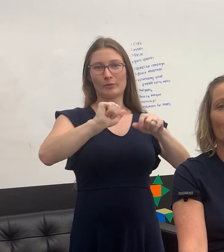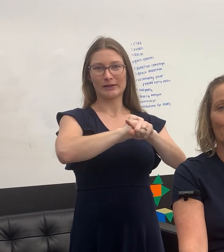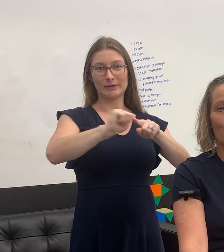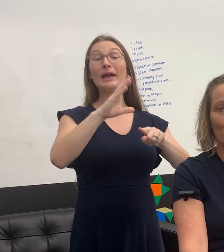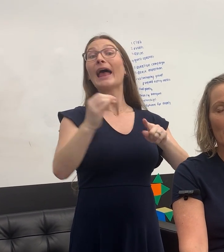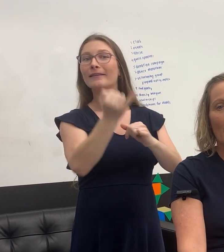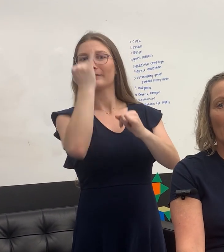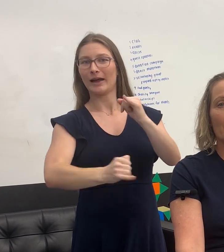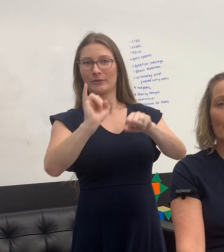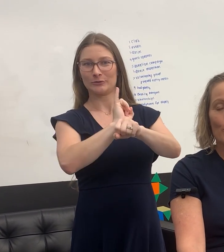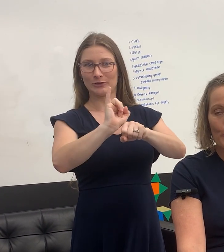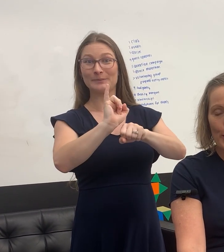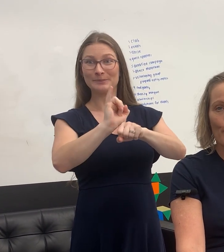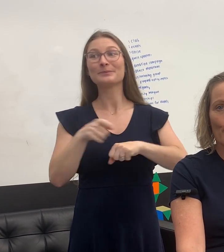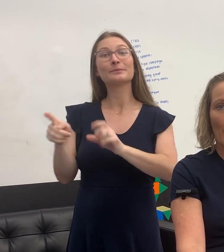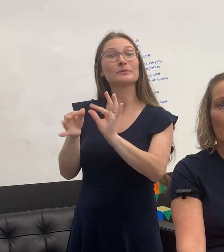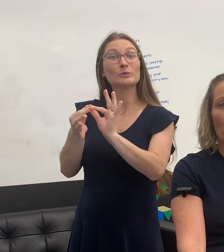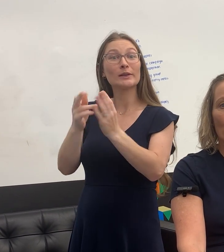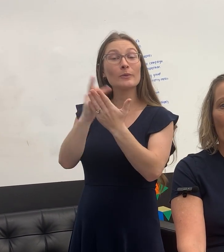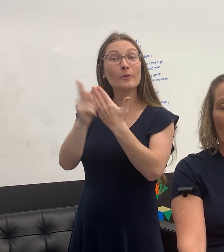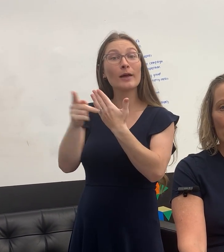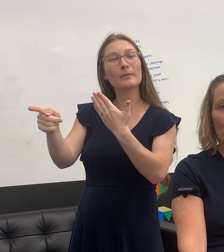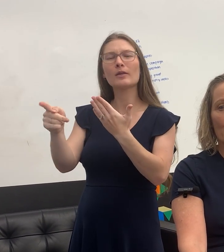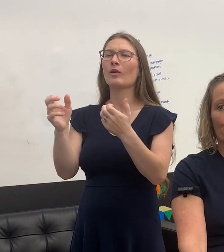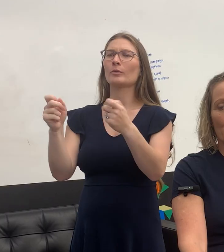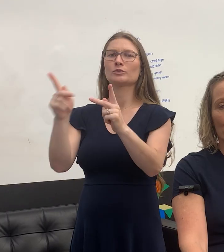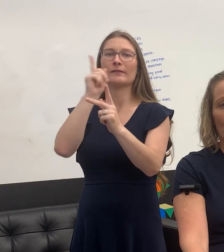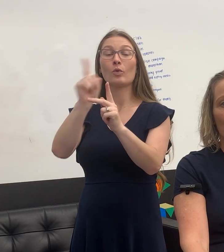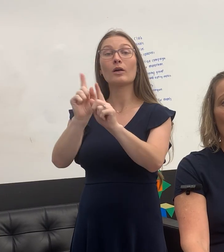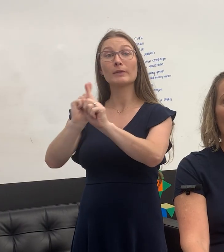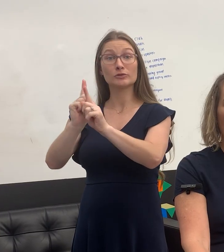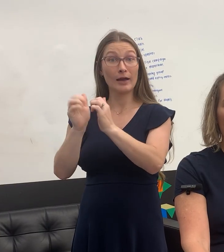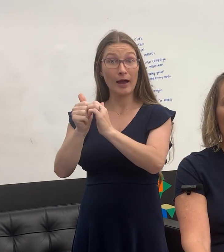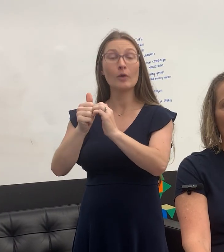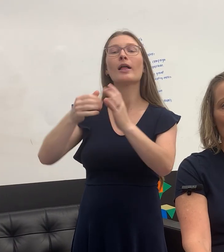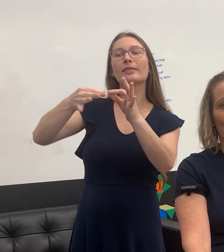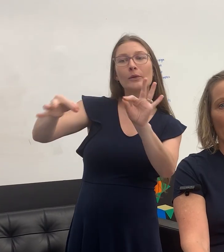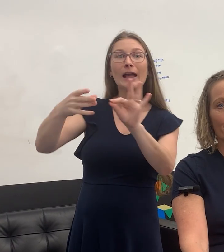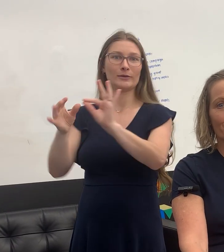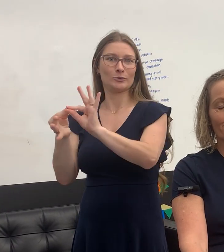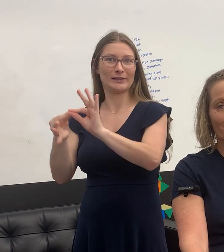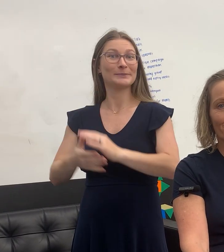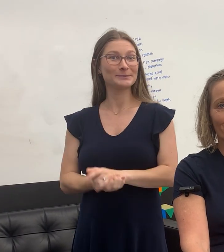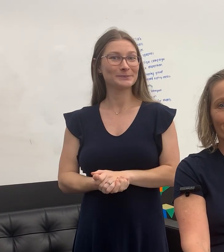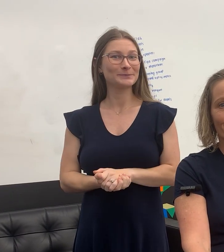in your final internship. And in the interpreting program, you have opportunities for mentorship both in language and interpreting.